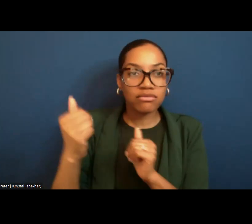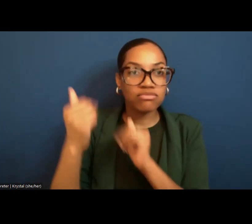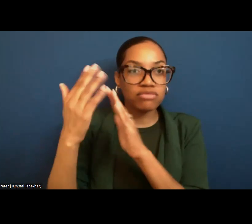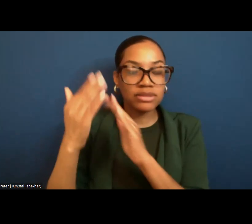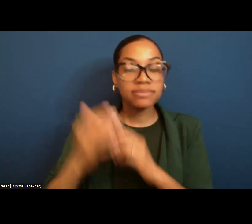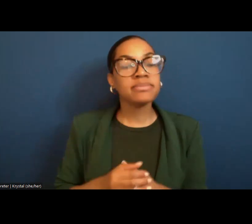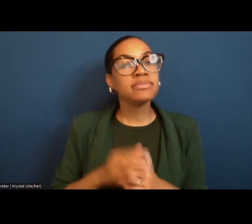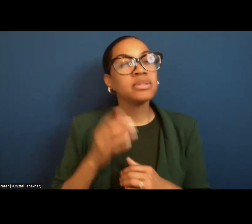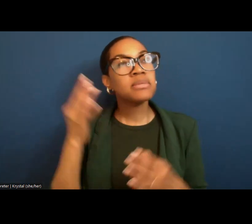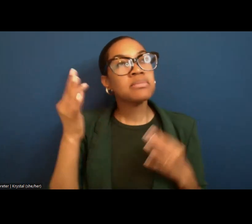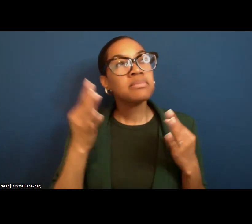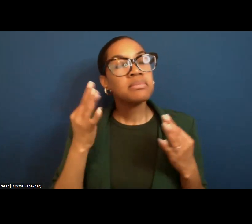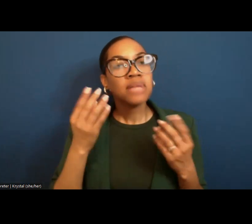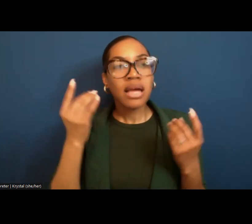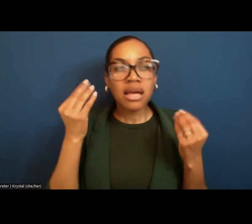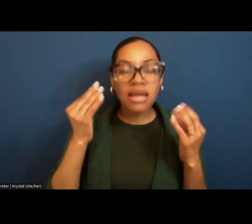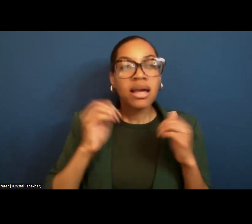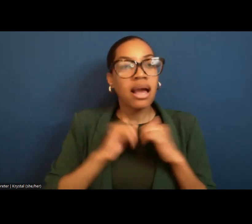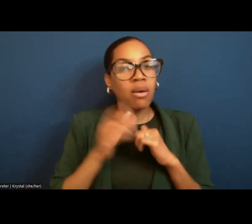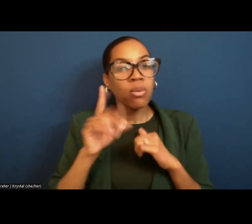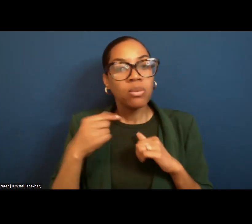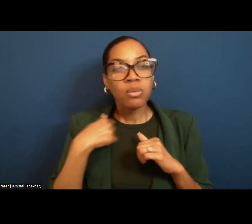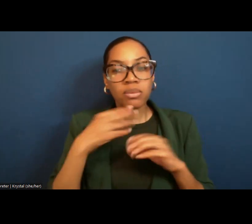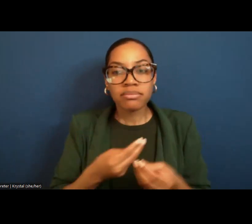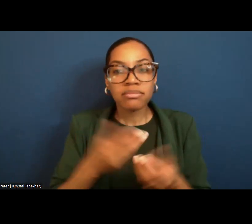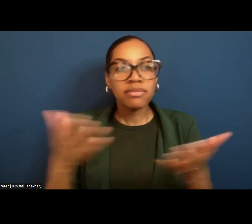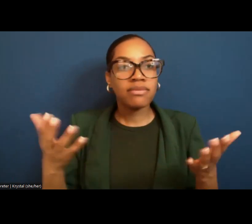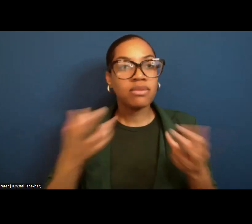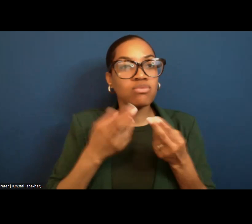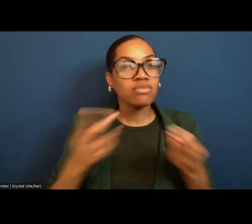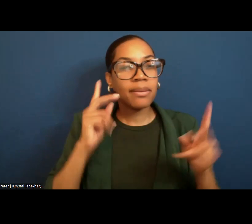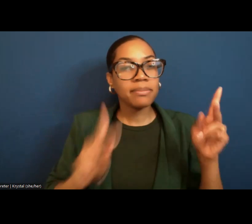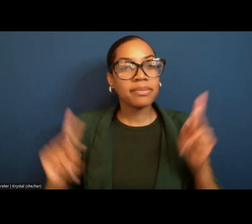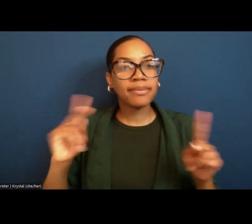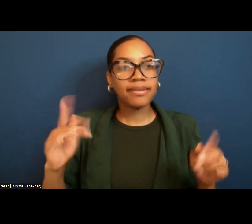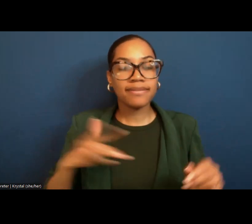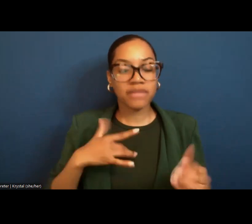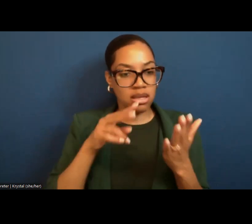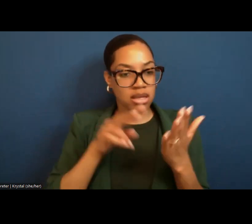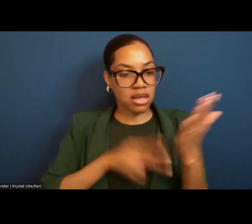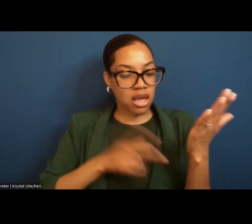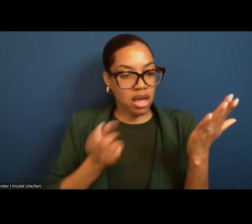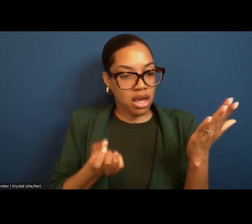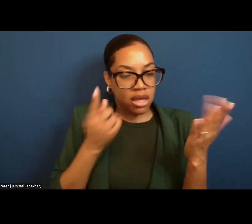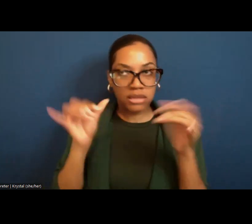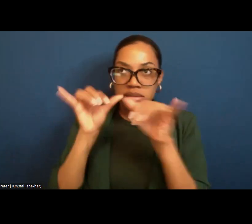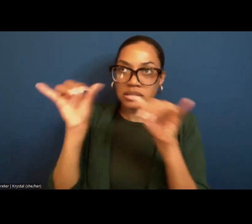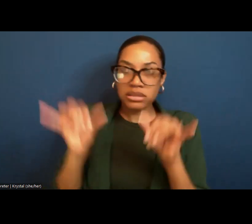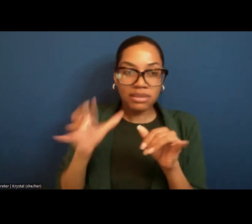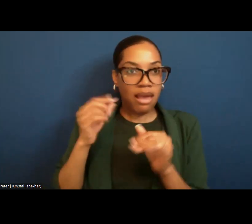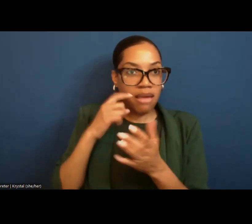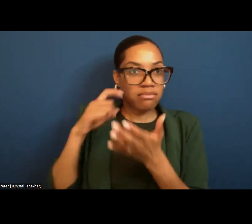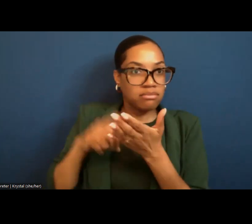help people truly understand the complexity and pervasiveness of racism and feel empowered to actively cultivate racial equity in their